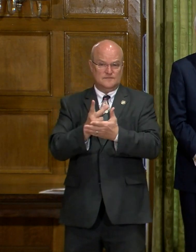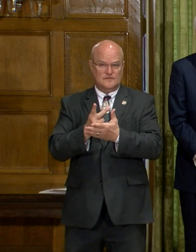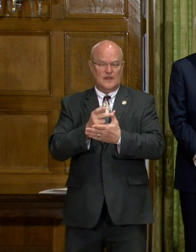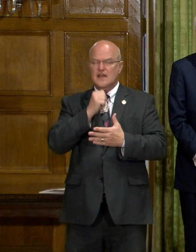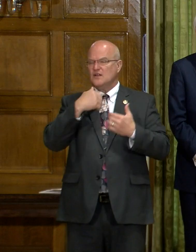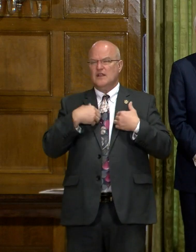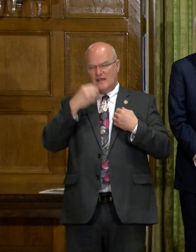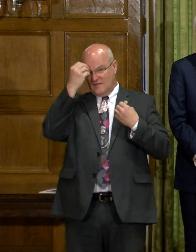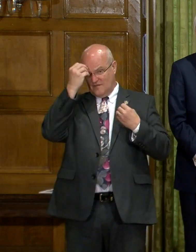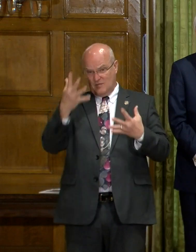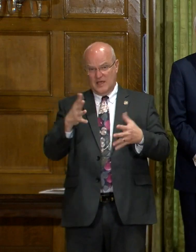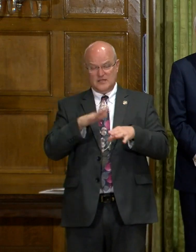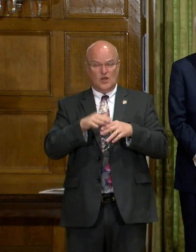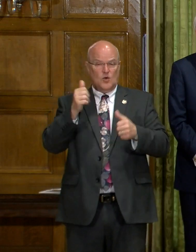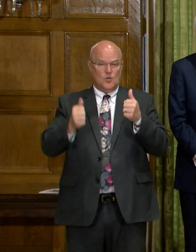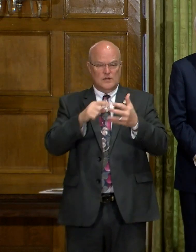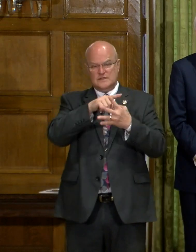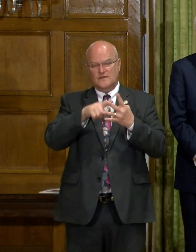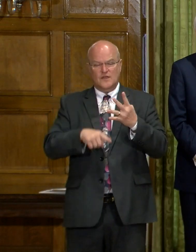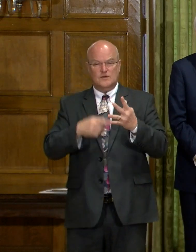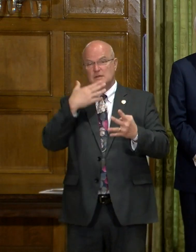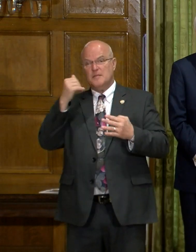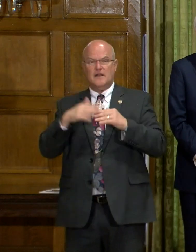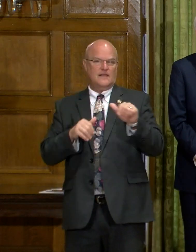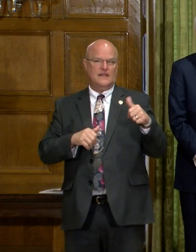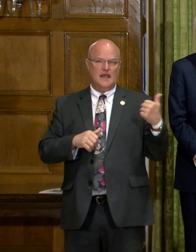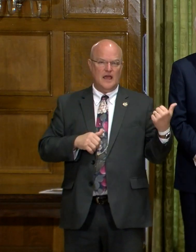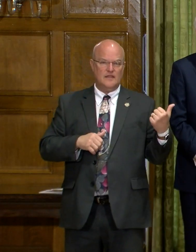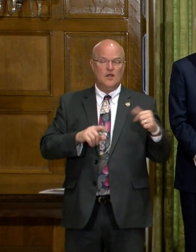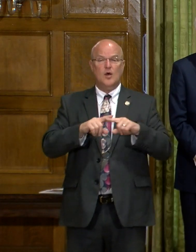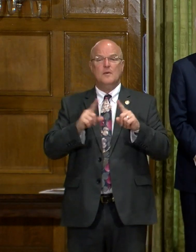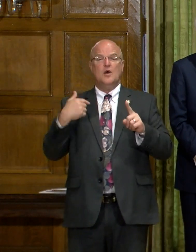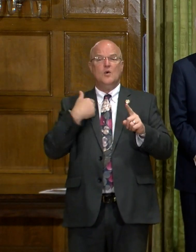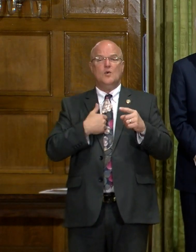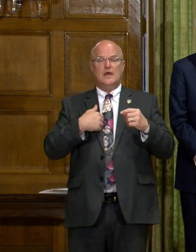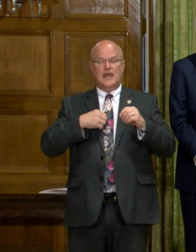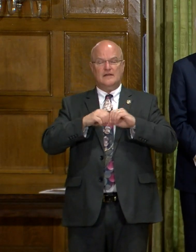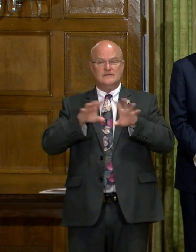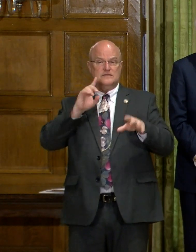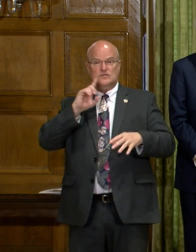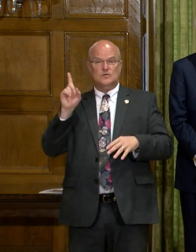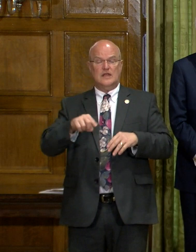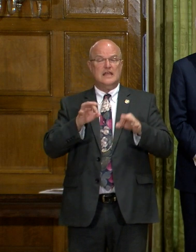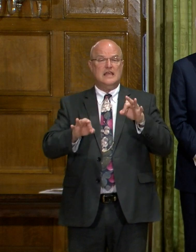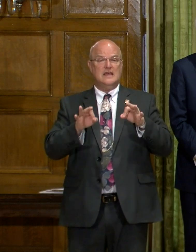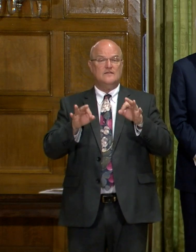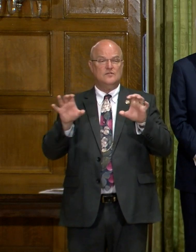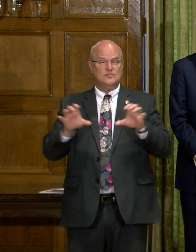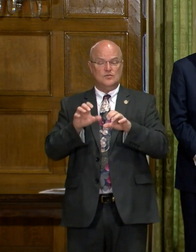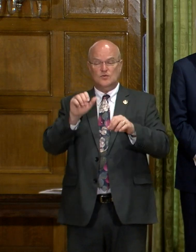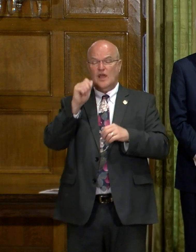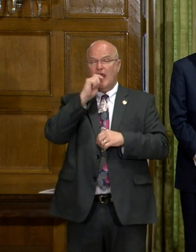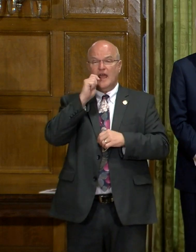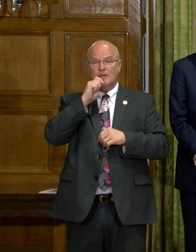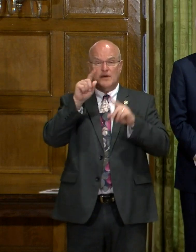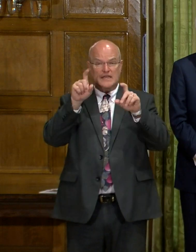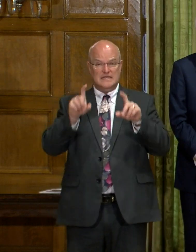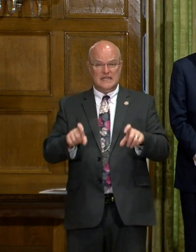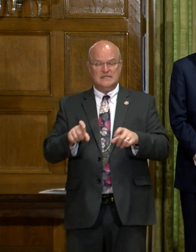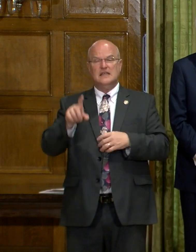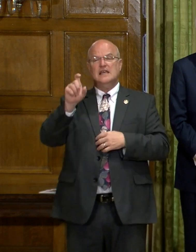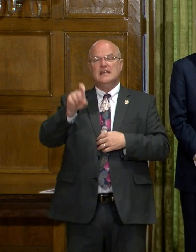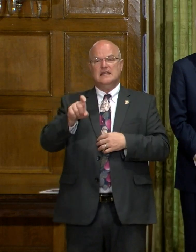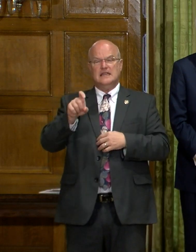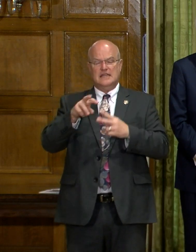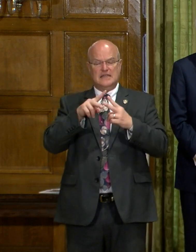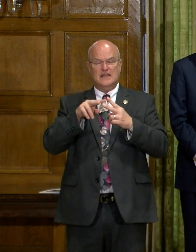really don't have information on which of those is better than the other, but we have put out a directive saying if you're going to do antibody testing, you need